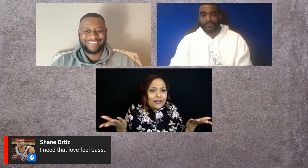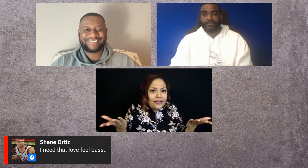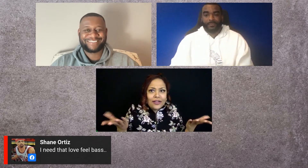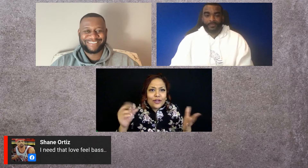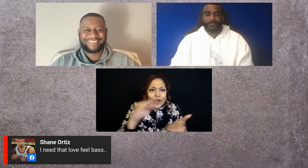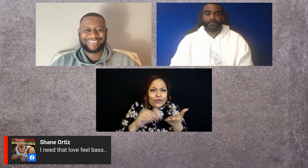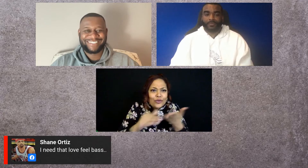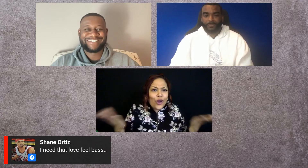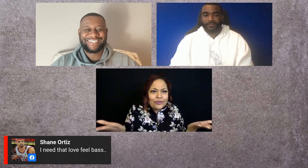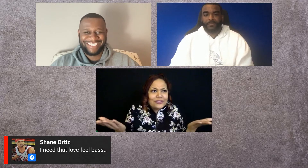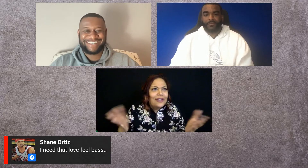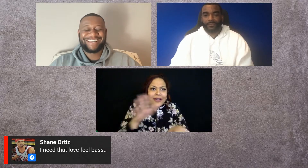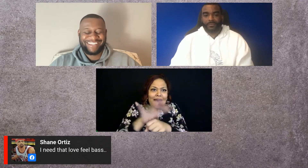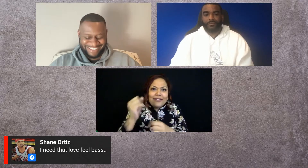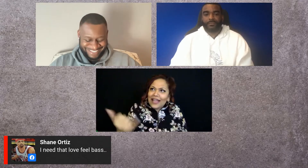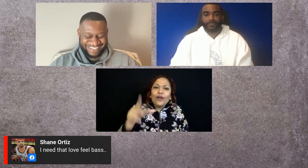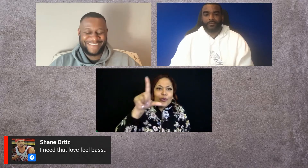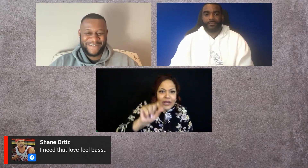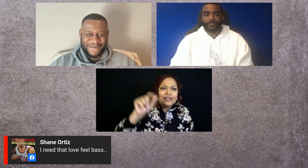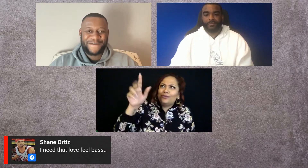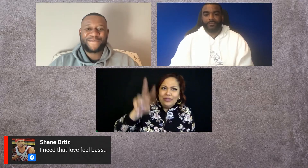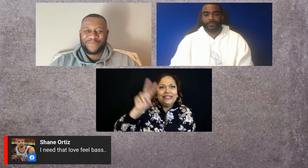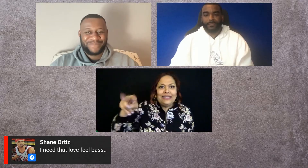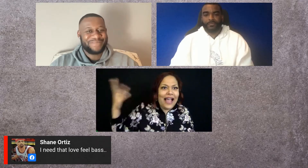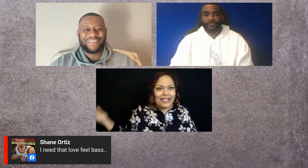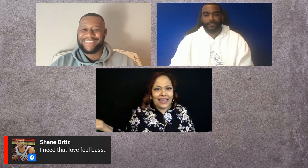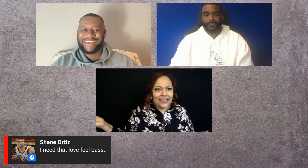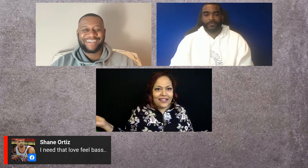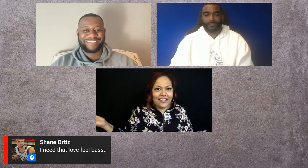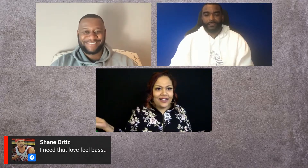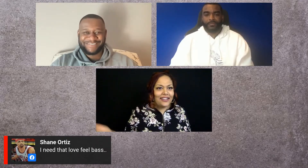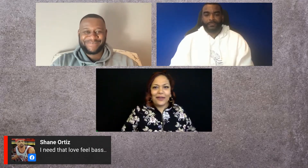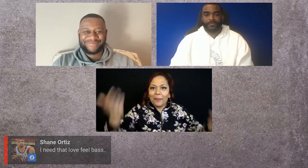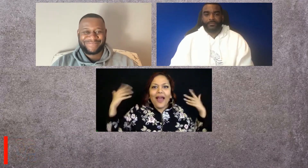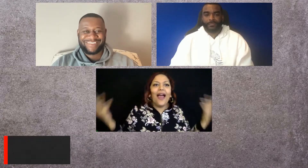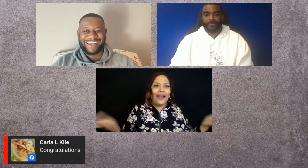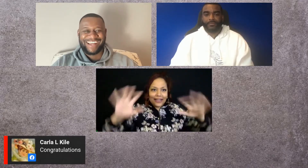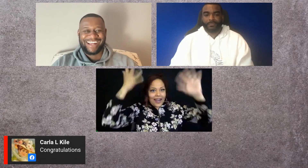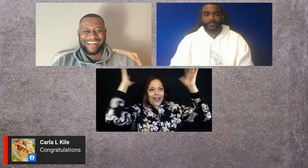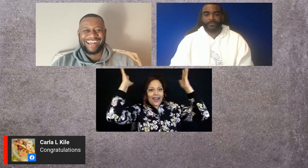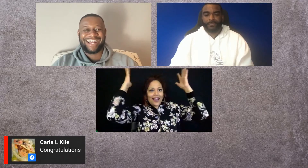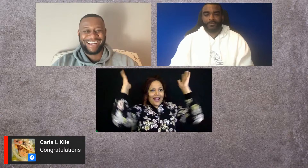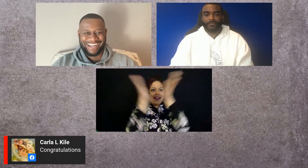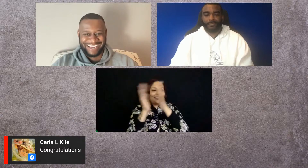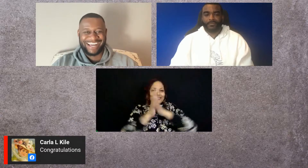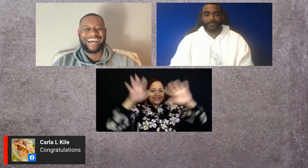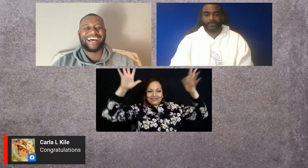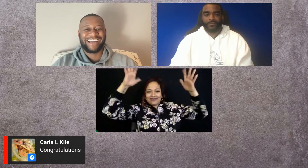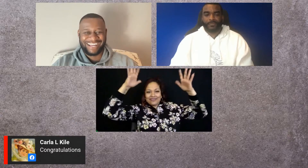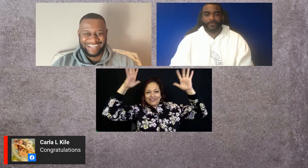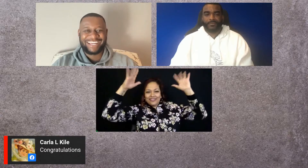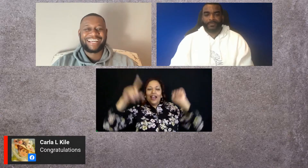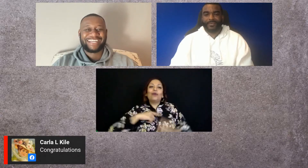Right. We live in a technical world. No excuse. None. It's 2022. Come on.